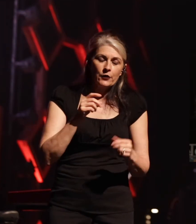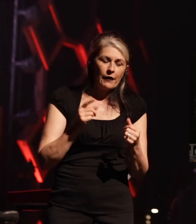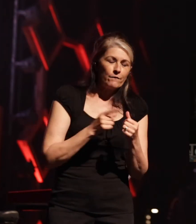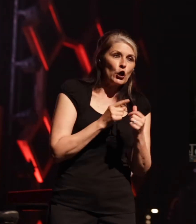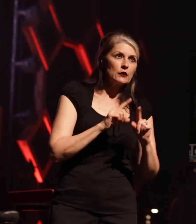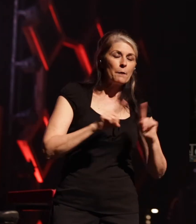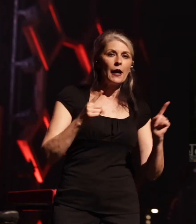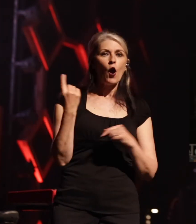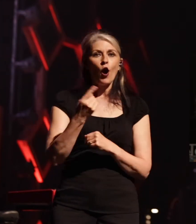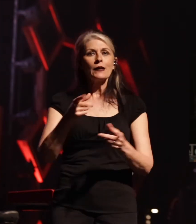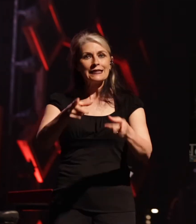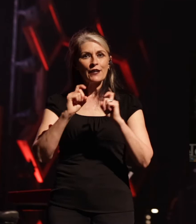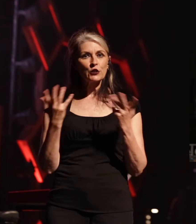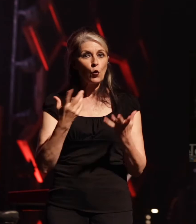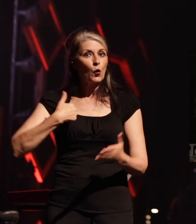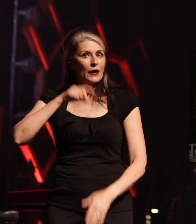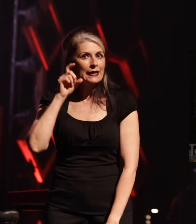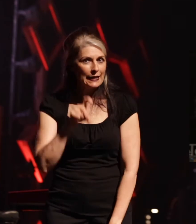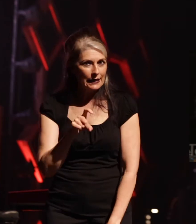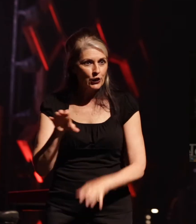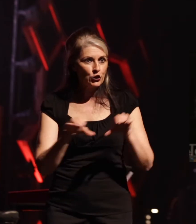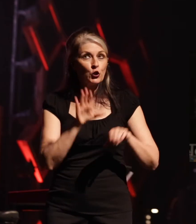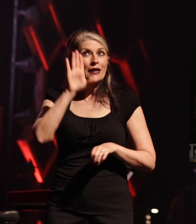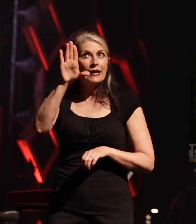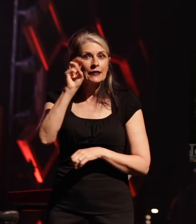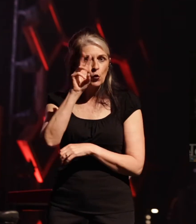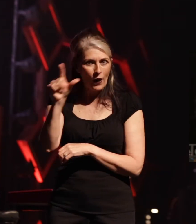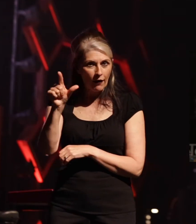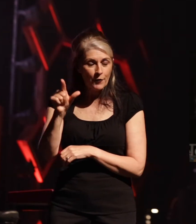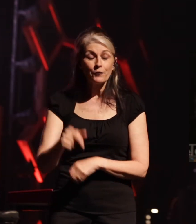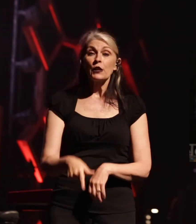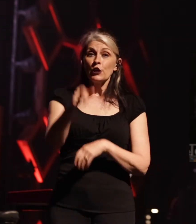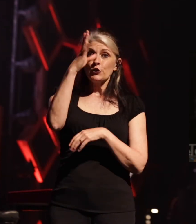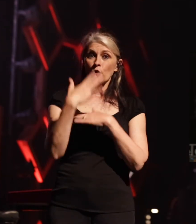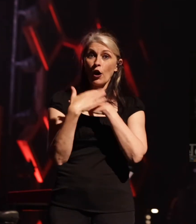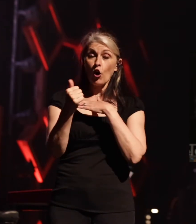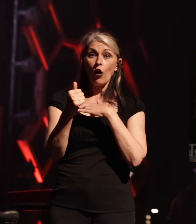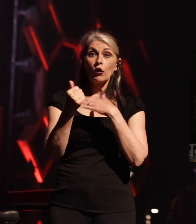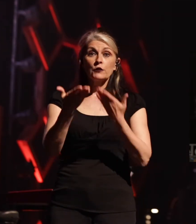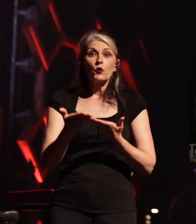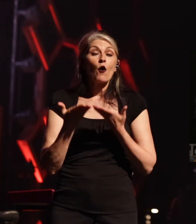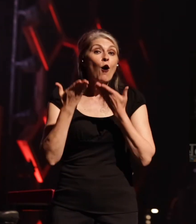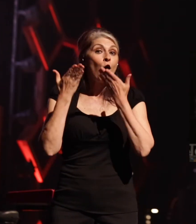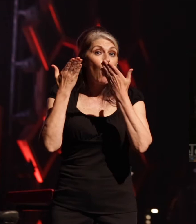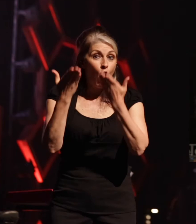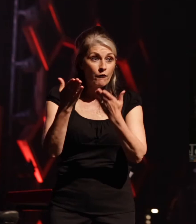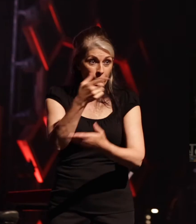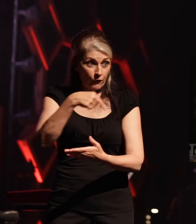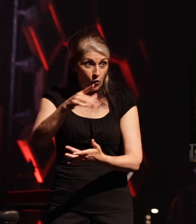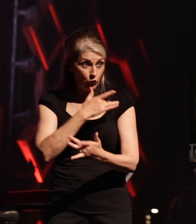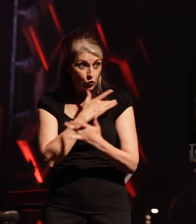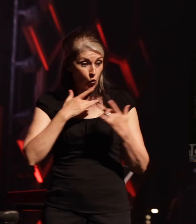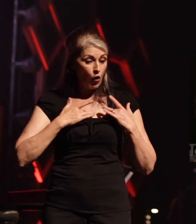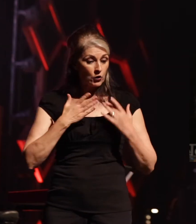gives us what we need to do his will. So God calls for an offering to be had for those whose hearts are willing, and they